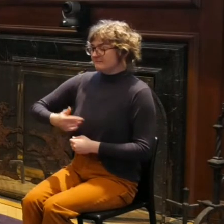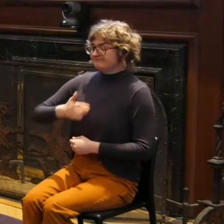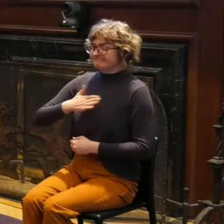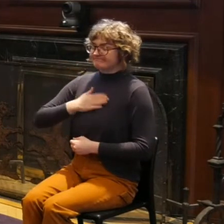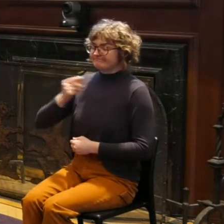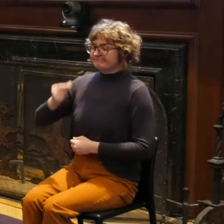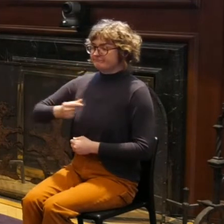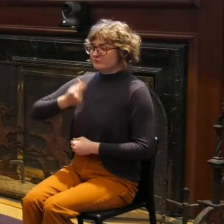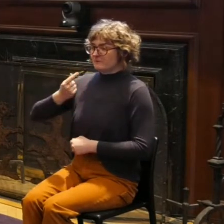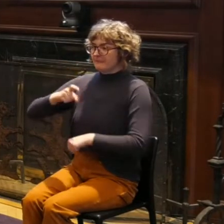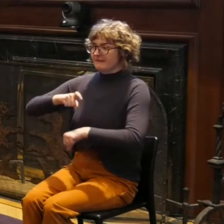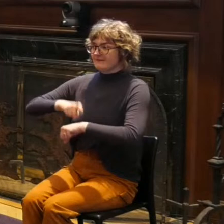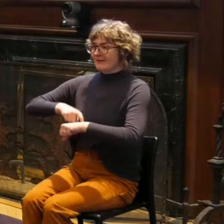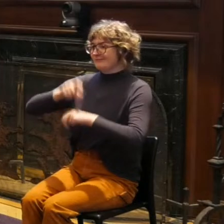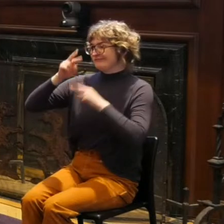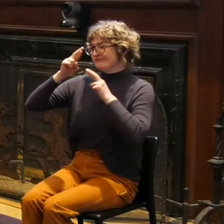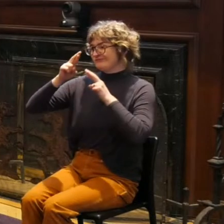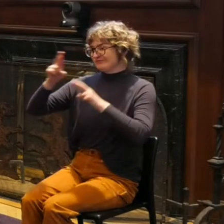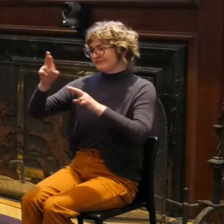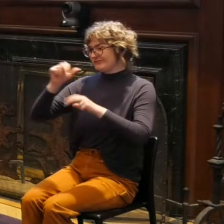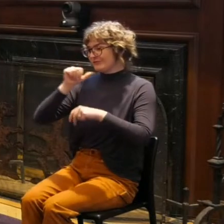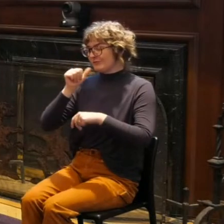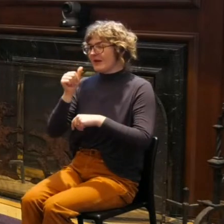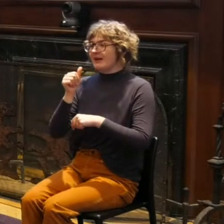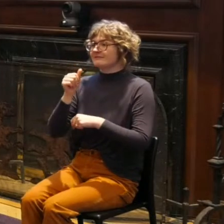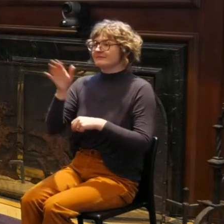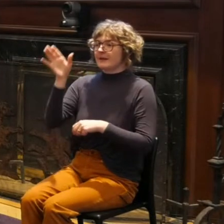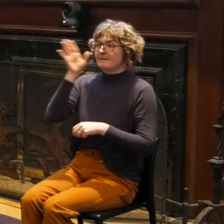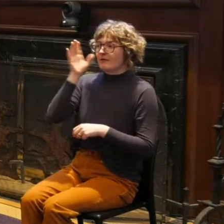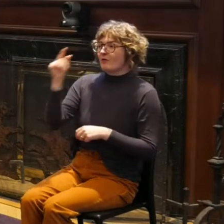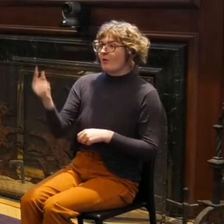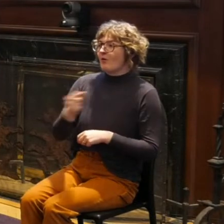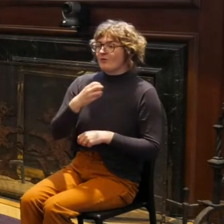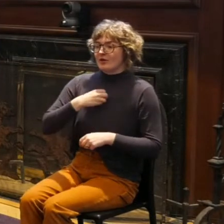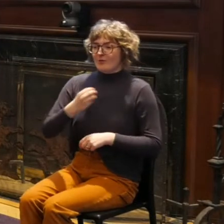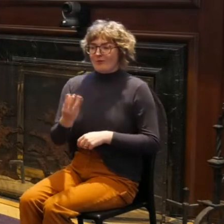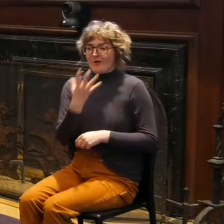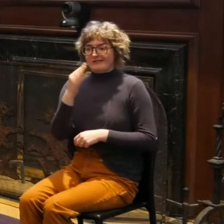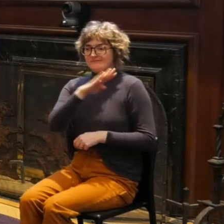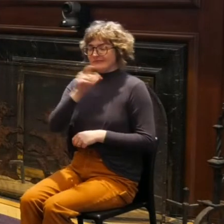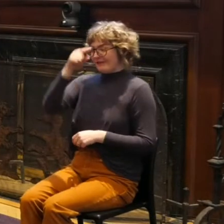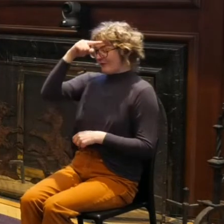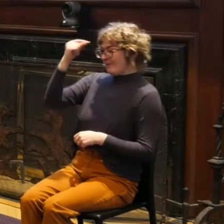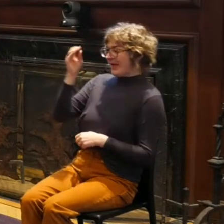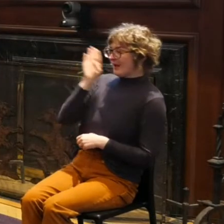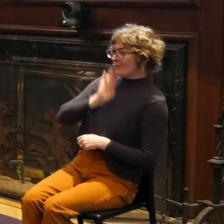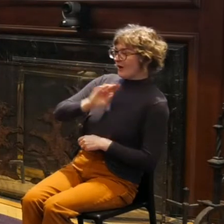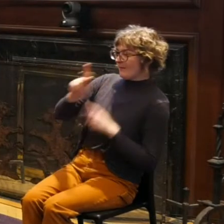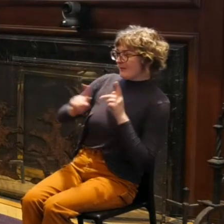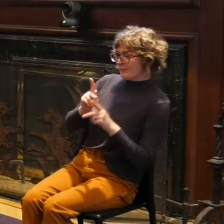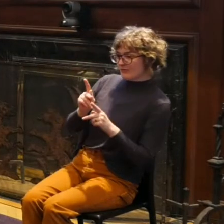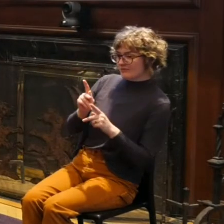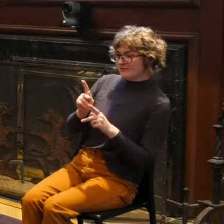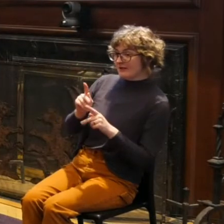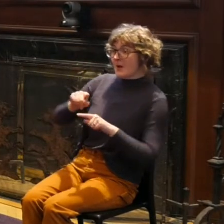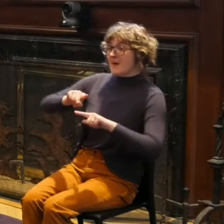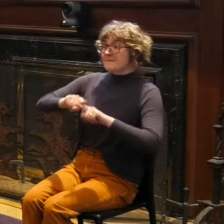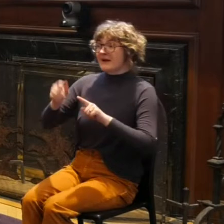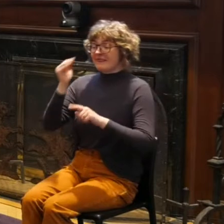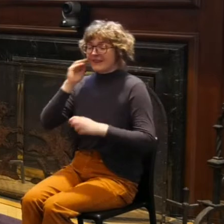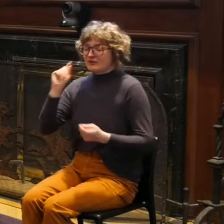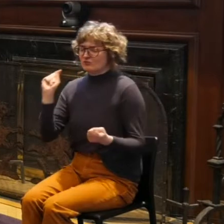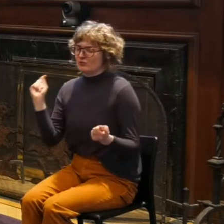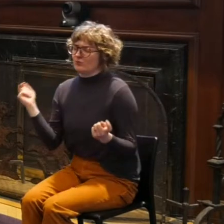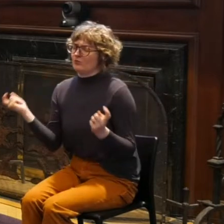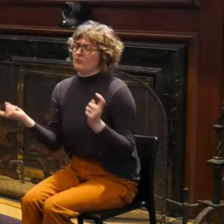when it came to disrespect of parents, it was only Caucasian. It was never black and brown. But I guess things change